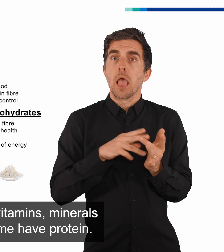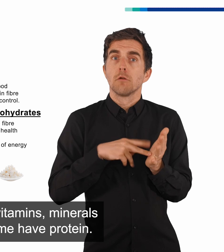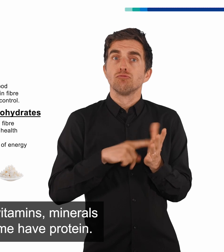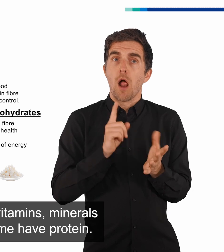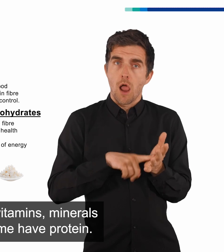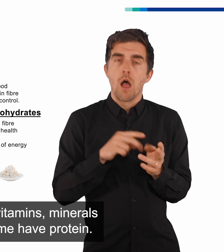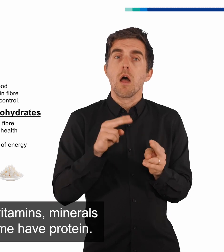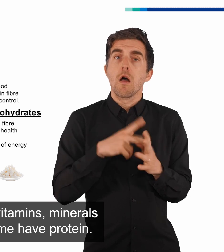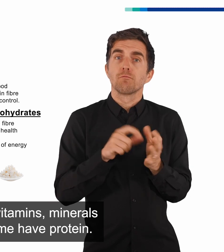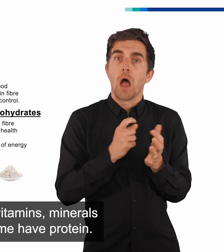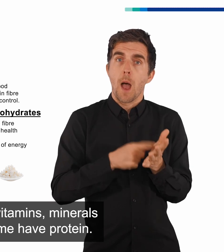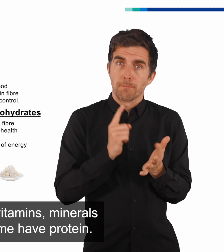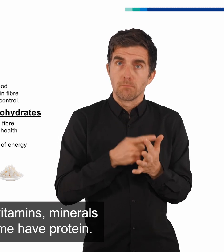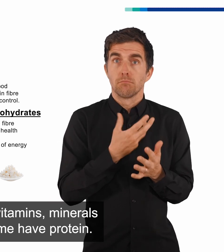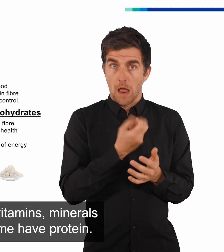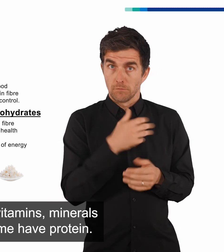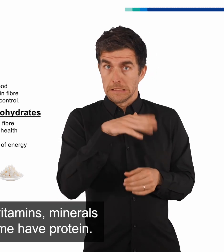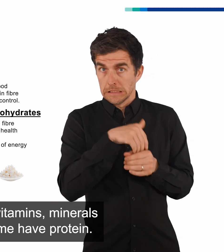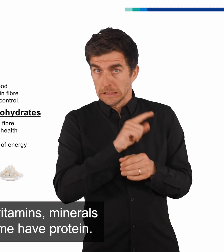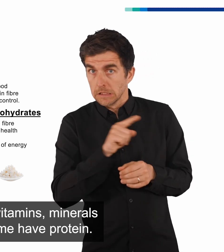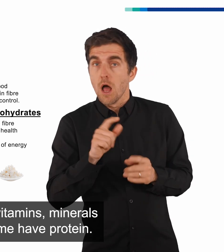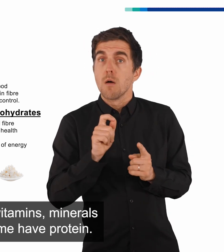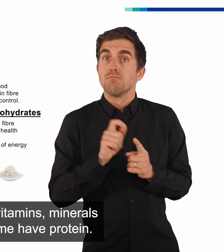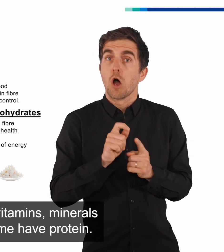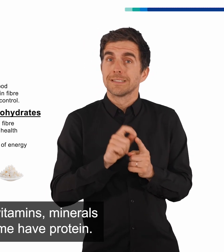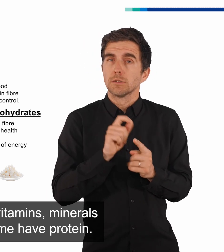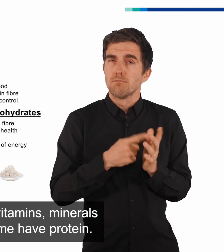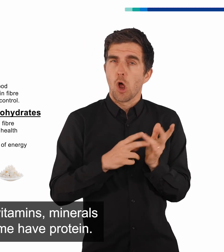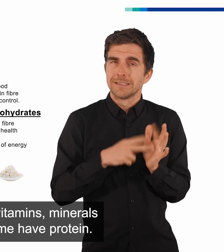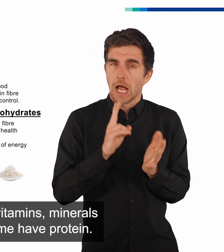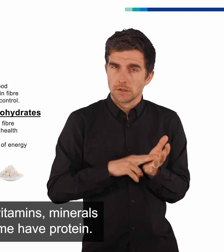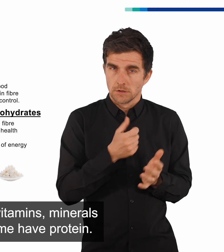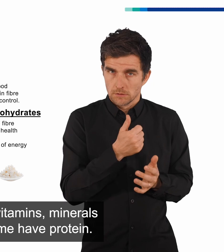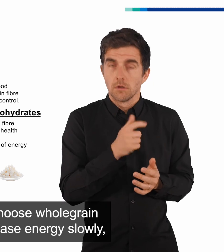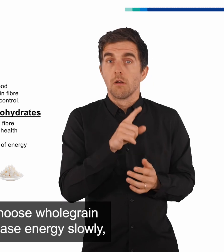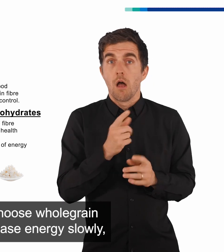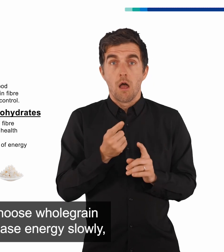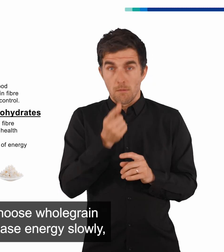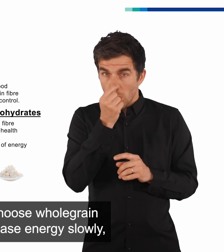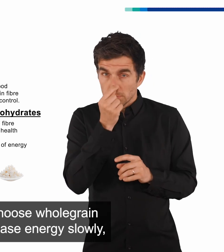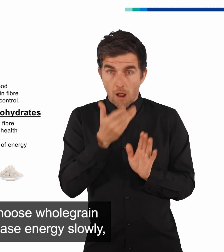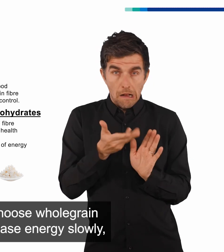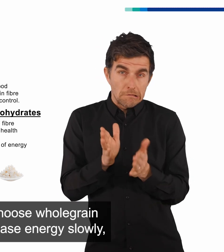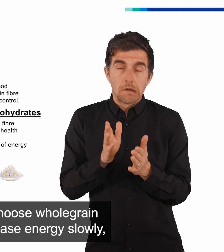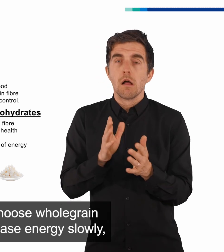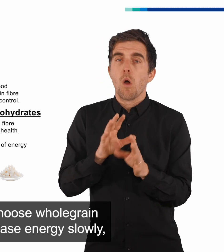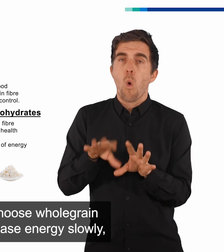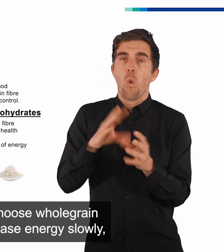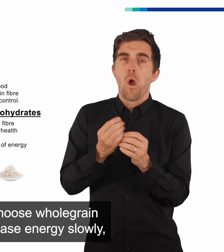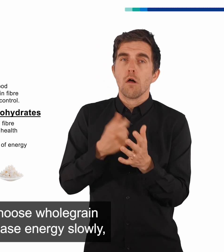slowly, keeping you feeling fuller for longer, giving you a steady supply of energy. Less healthy